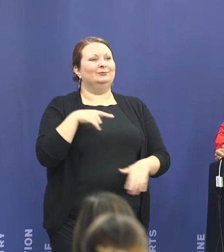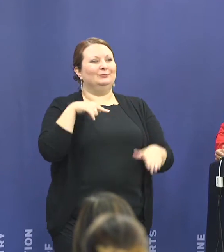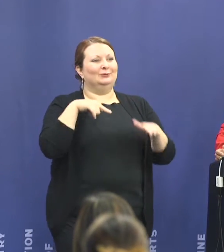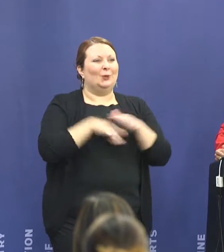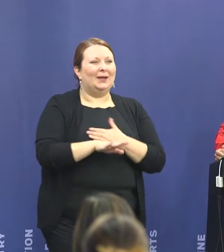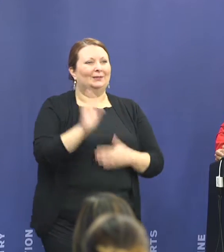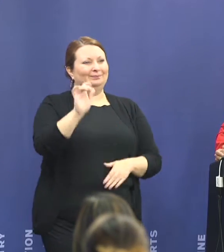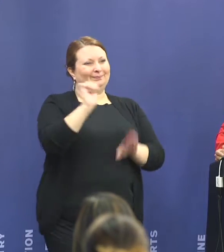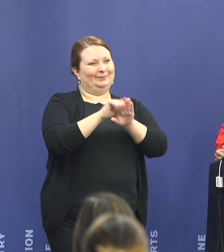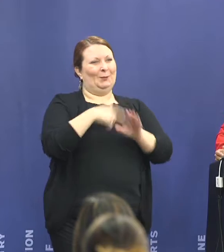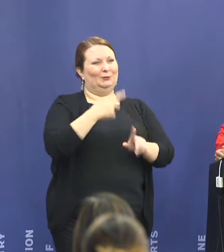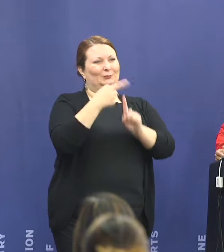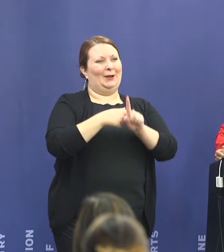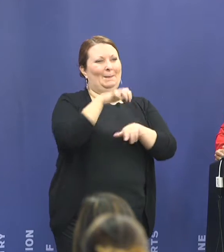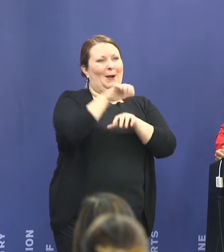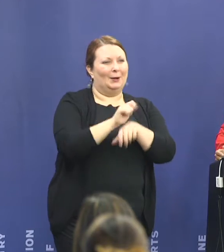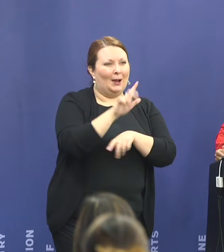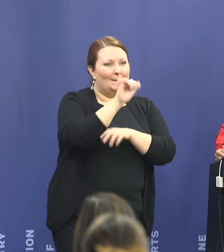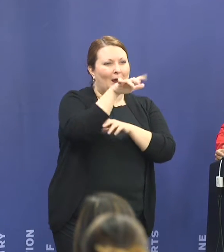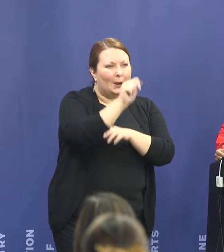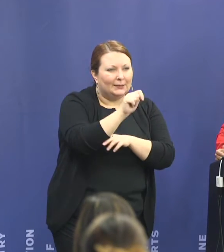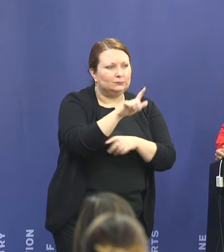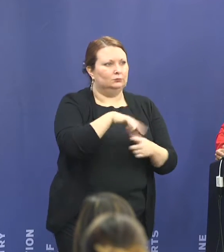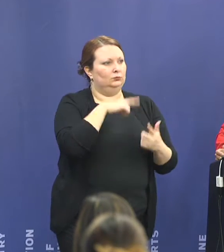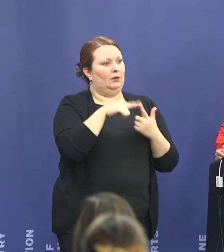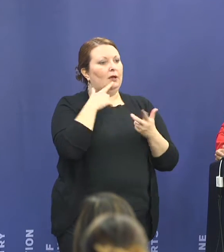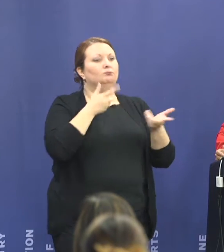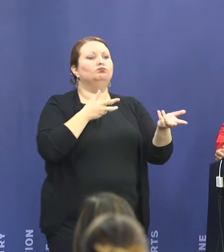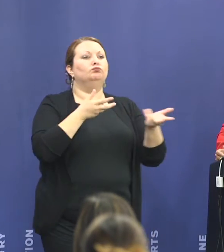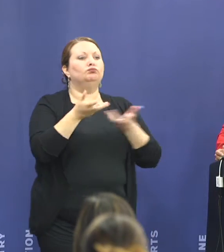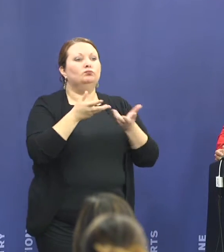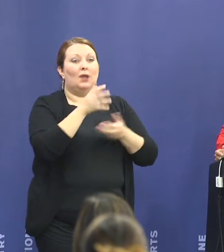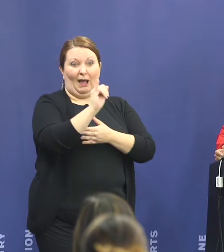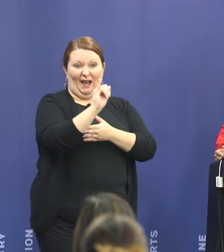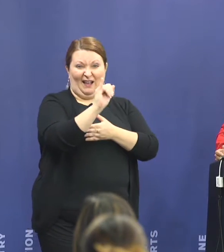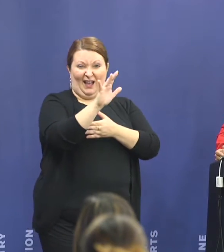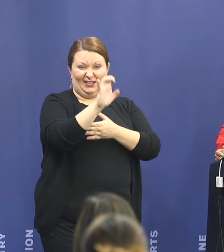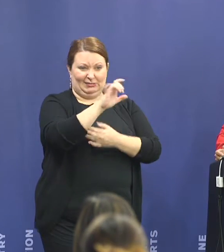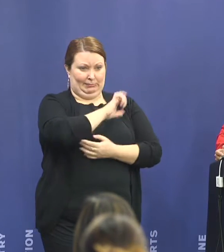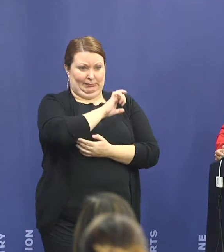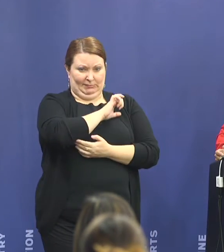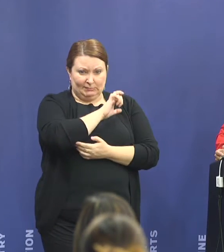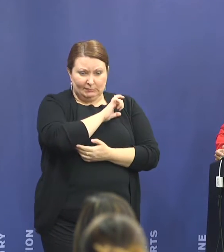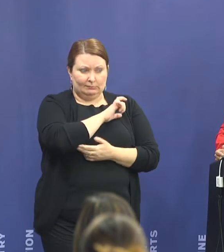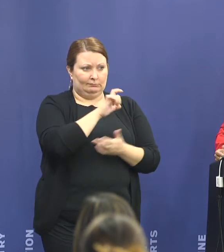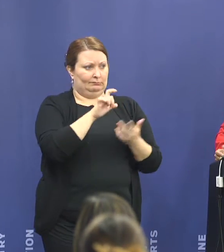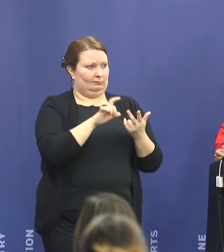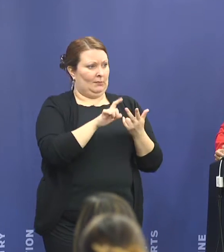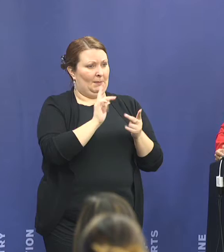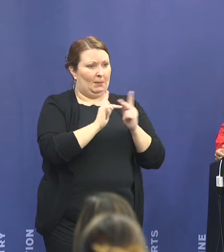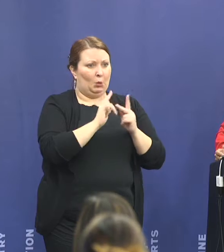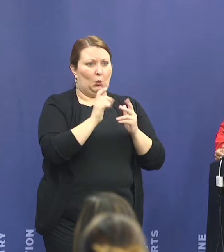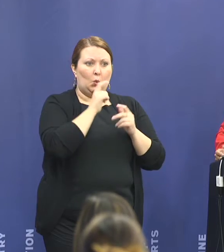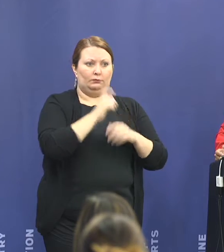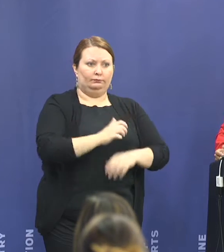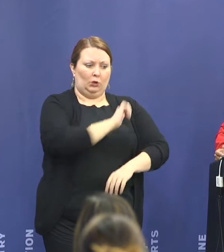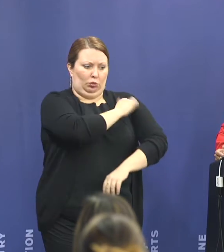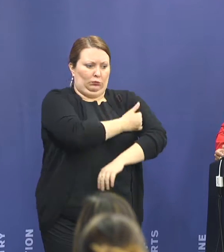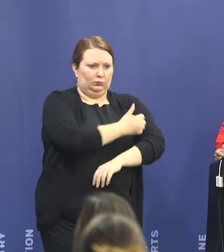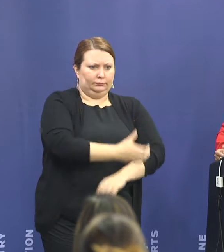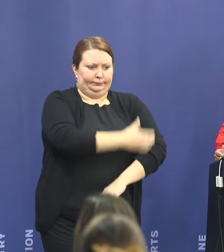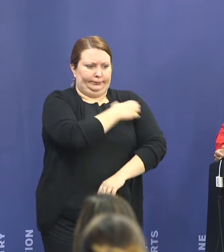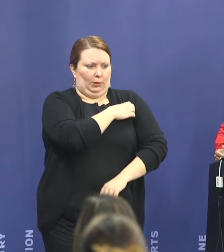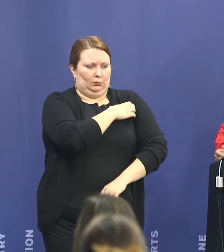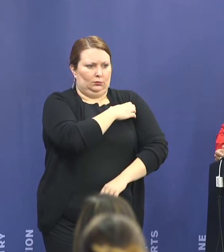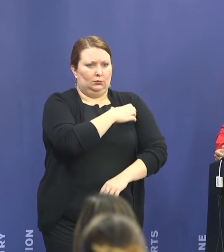for an apartment, when you are interacting with ICE, right? When you're interacting with people in positions of power, your